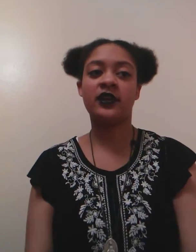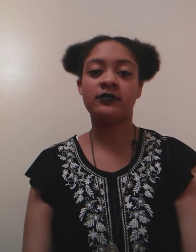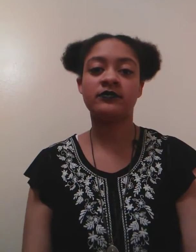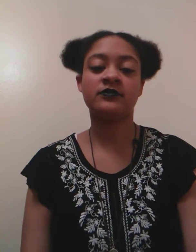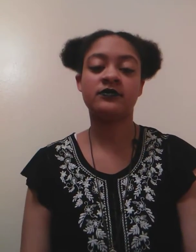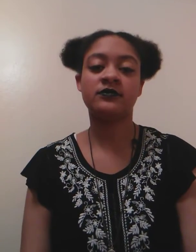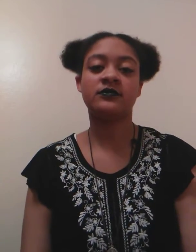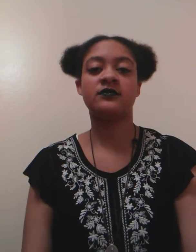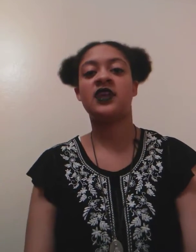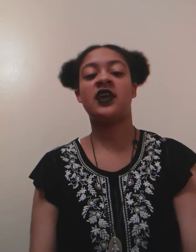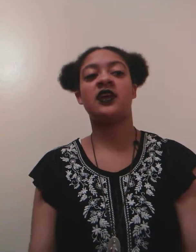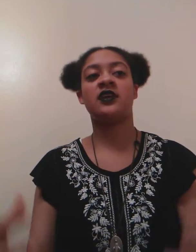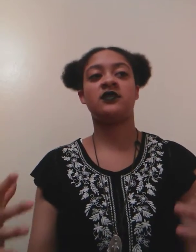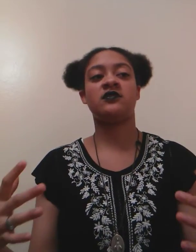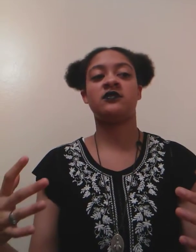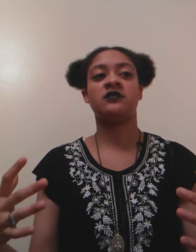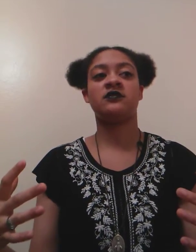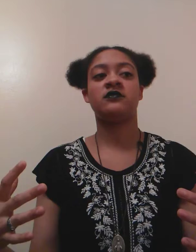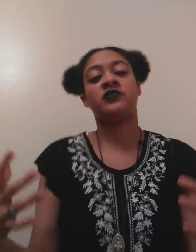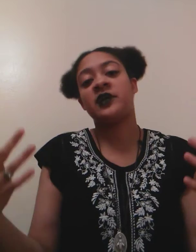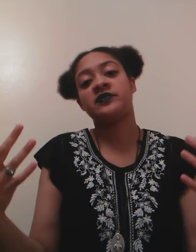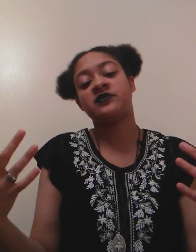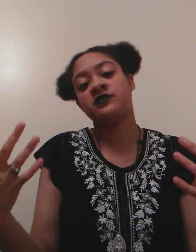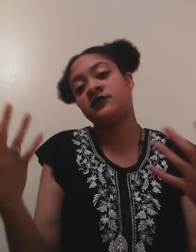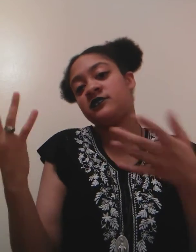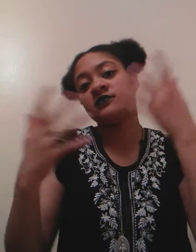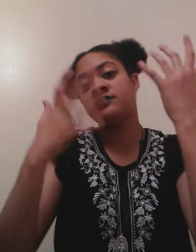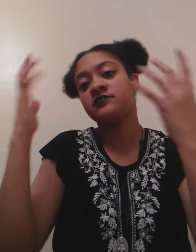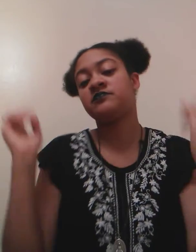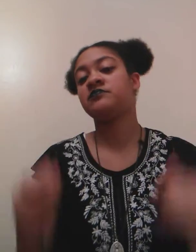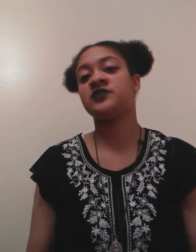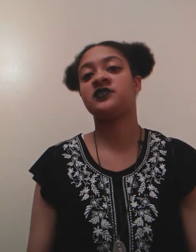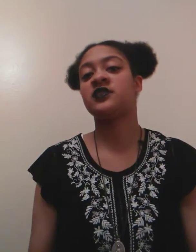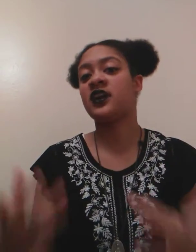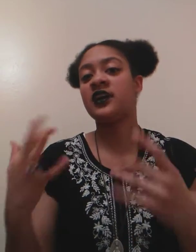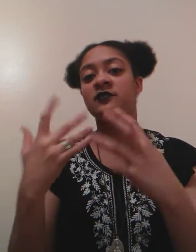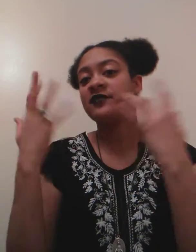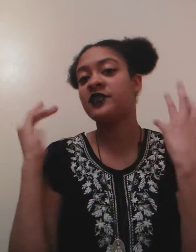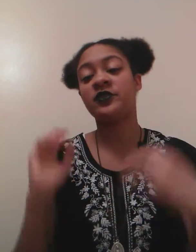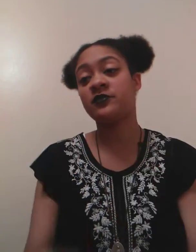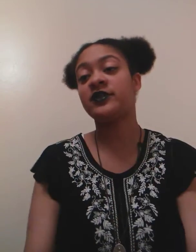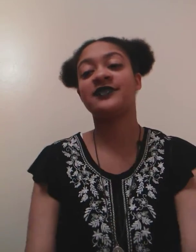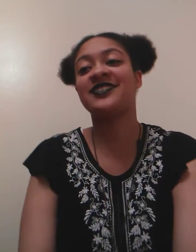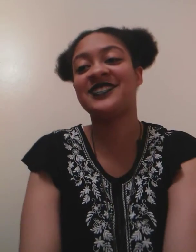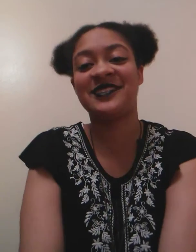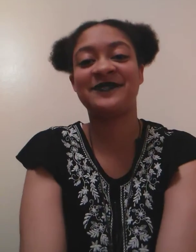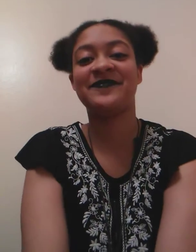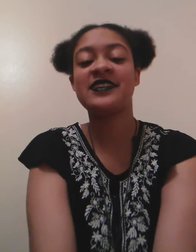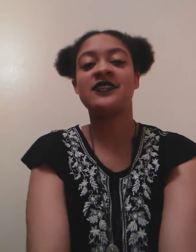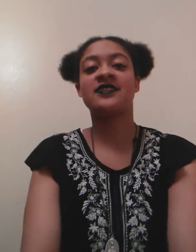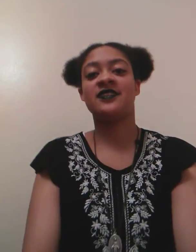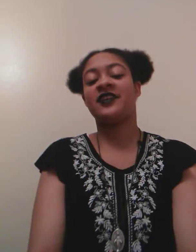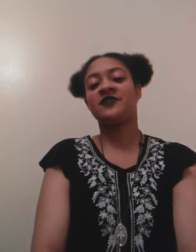name and perhaps sign whatever number you want. So, in the next